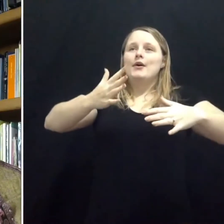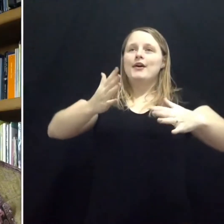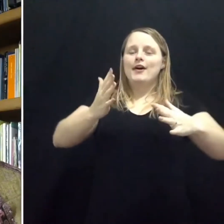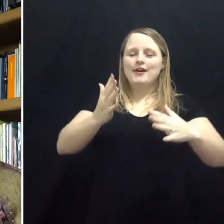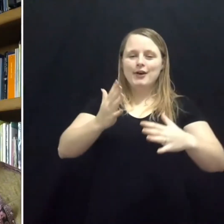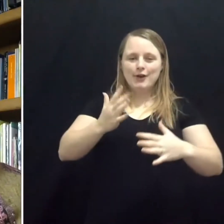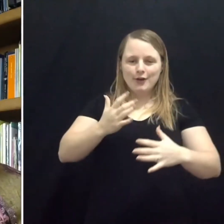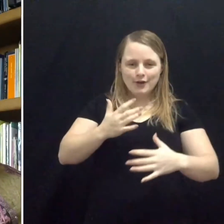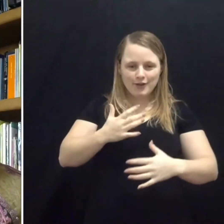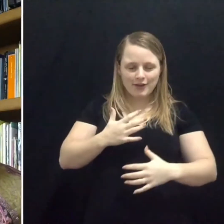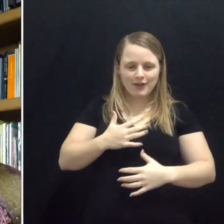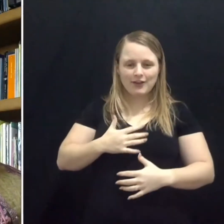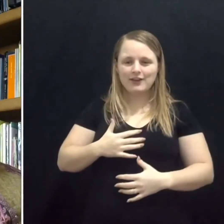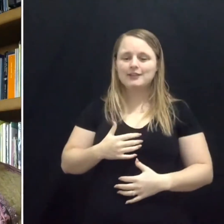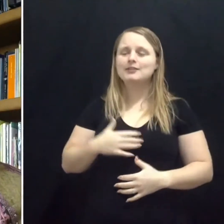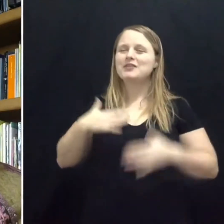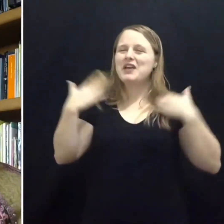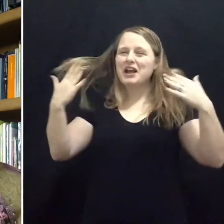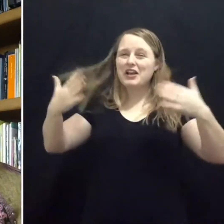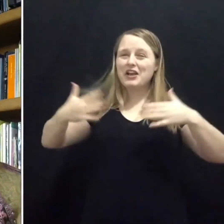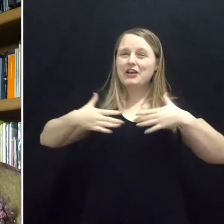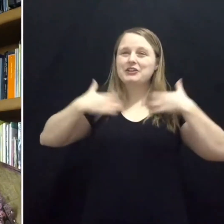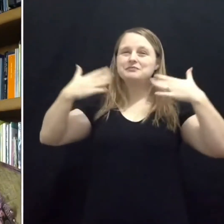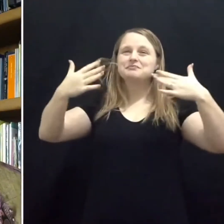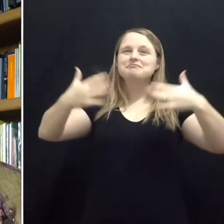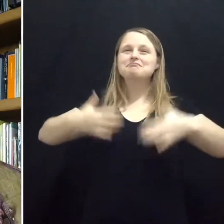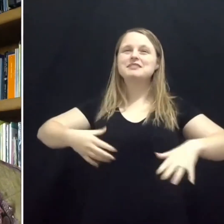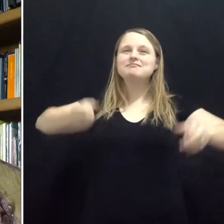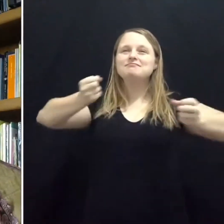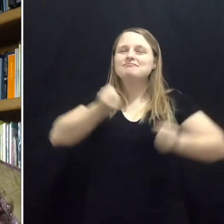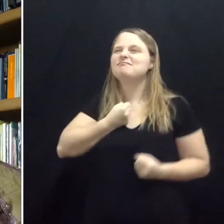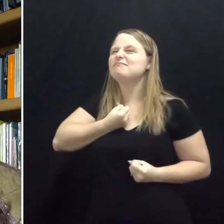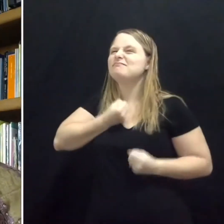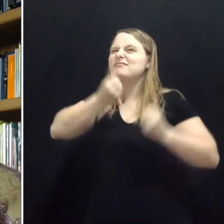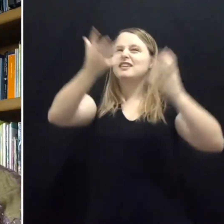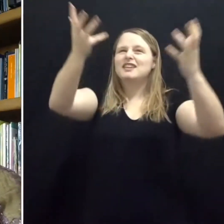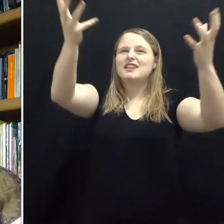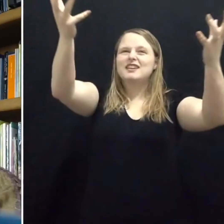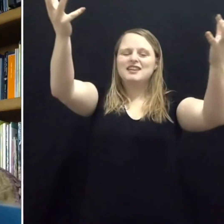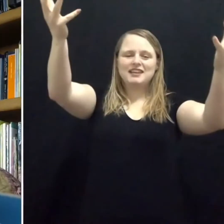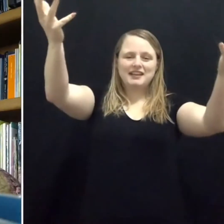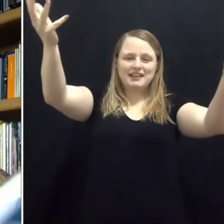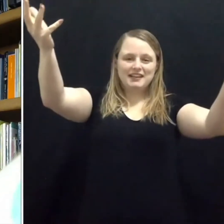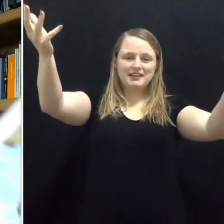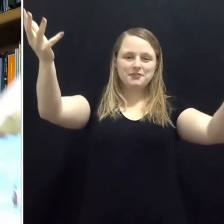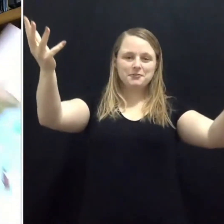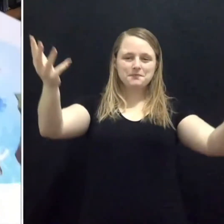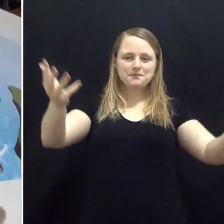Then rise up above with a joyful leap.